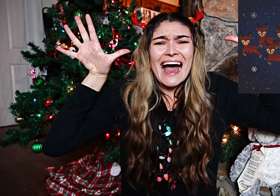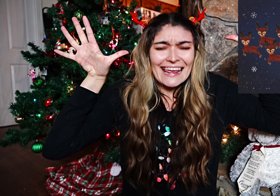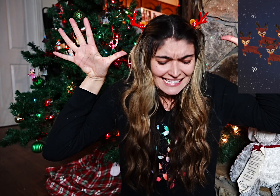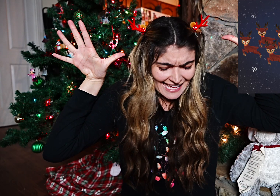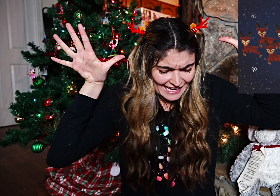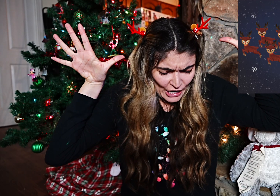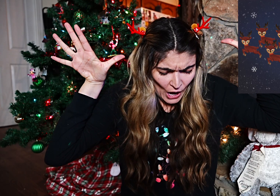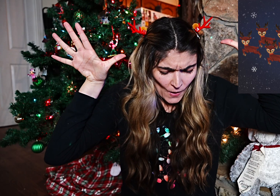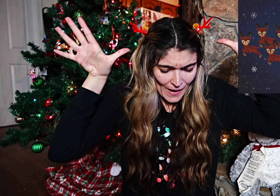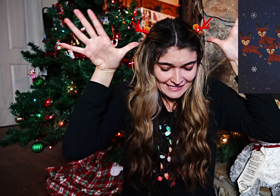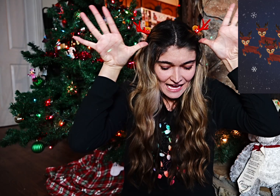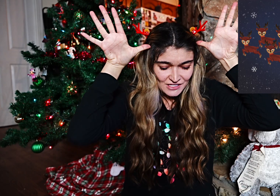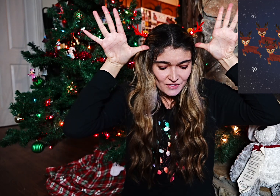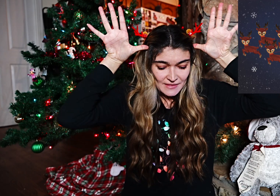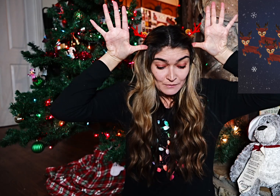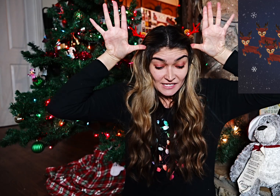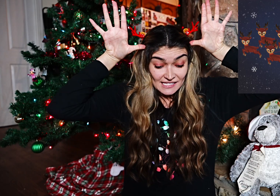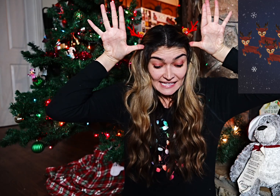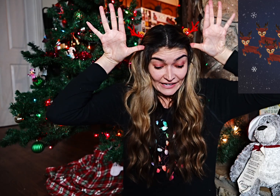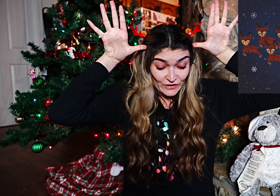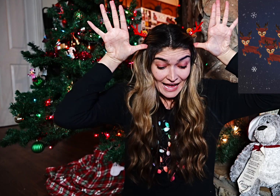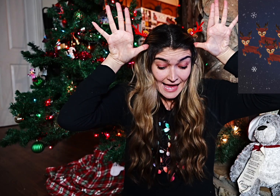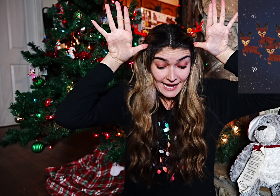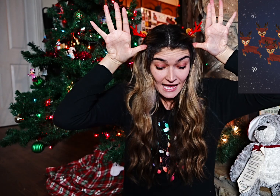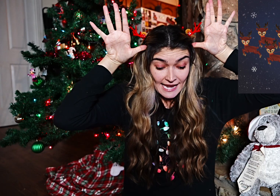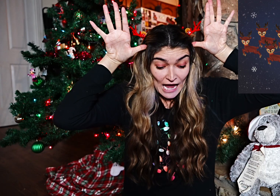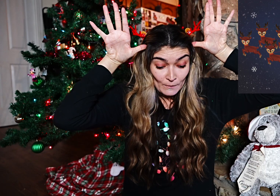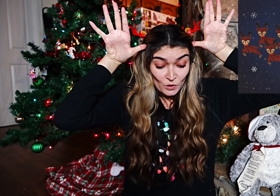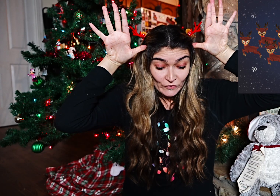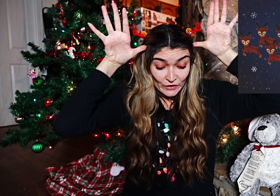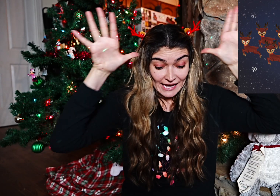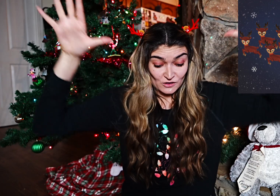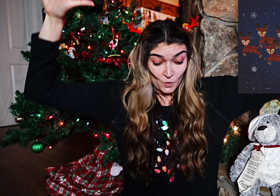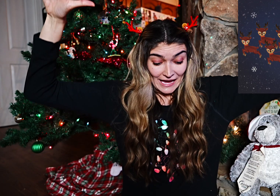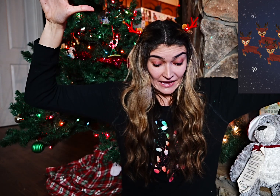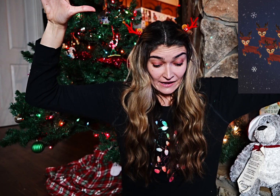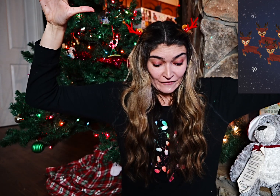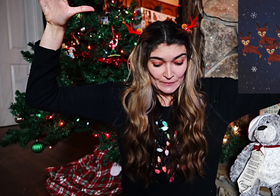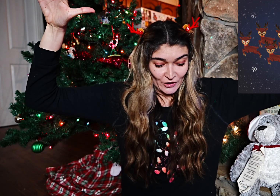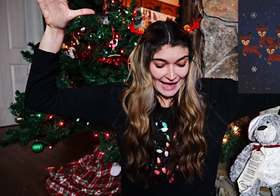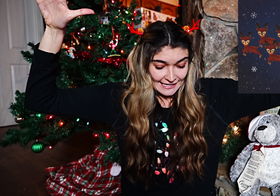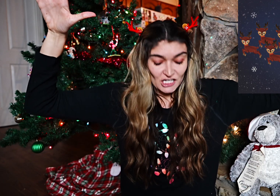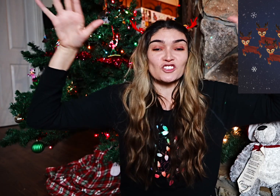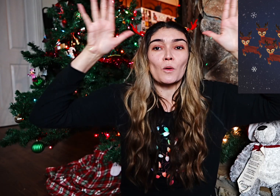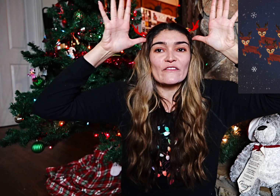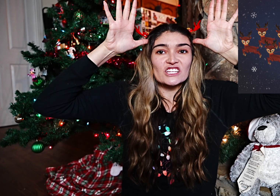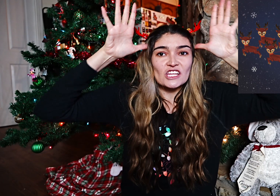wide as they can go and touch your thumbs to the side of your head. Now move your hands away from your head to show off the shape